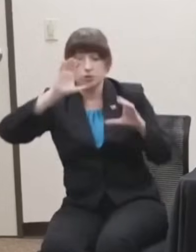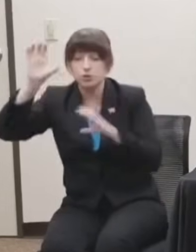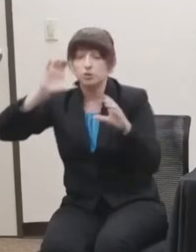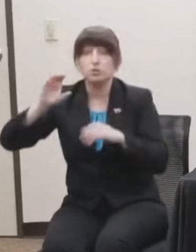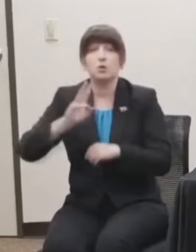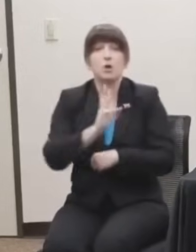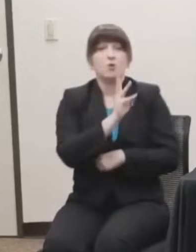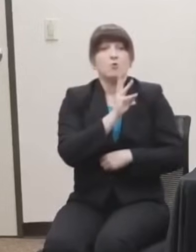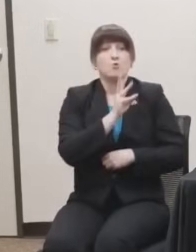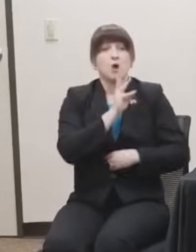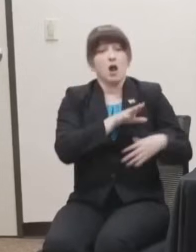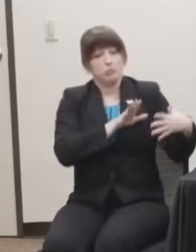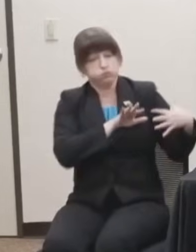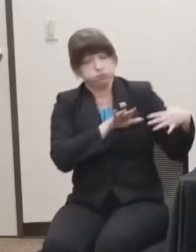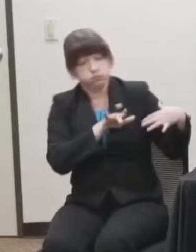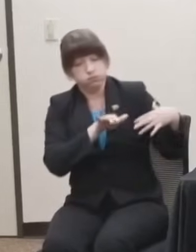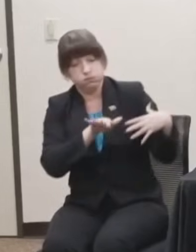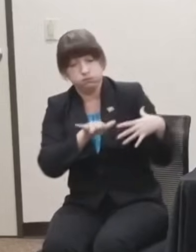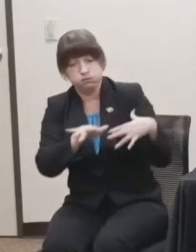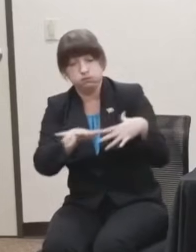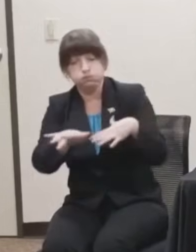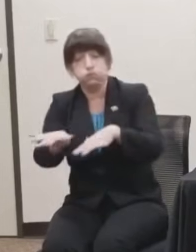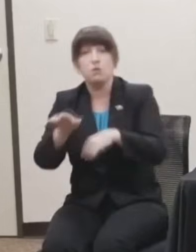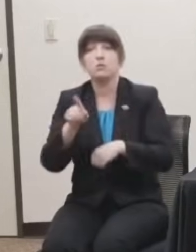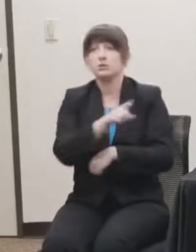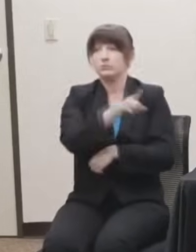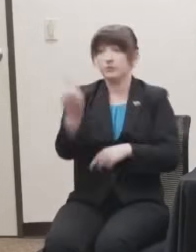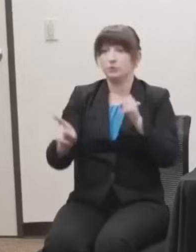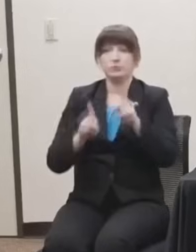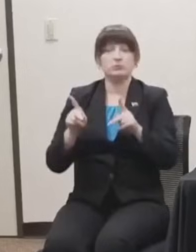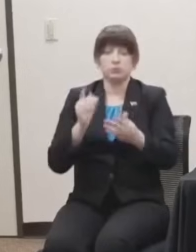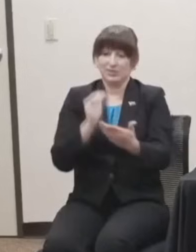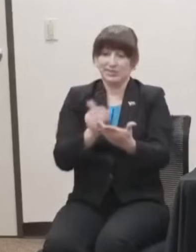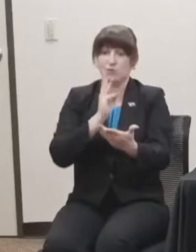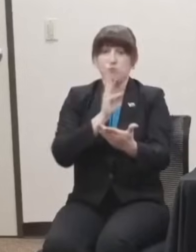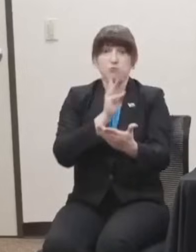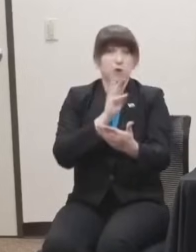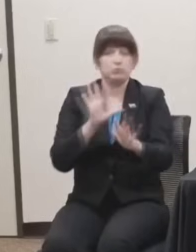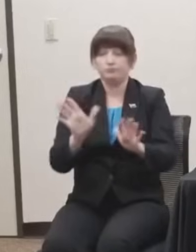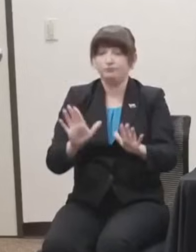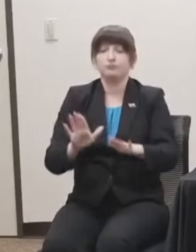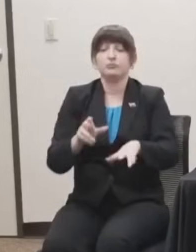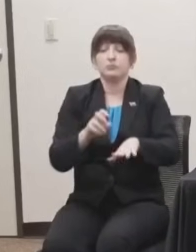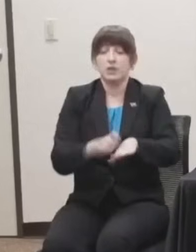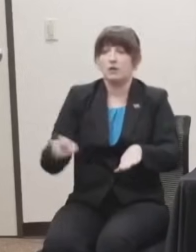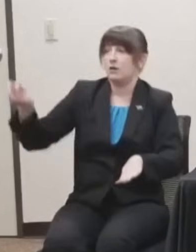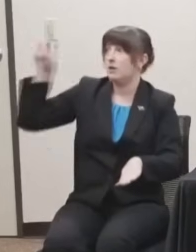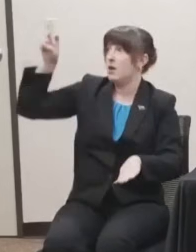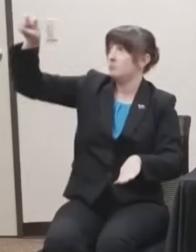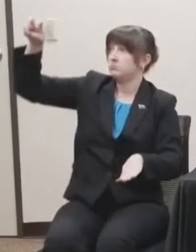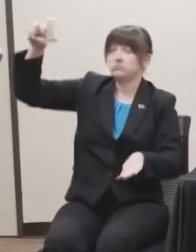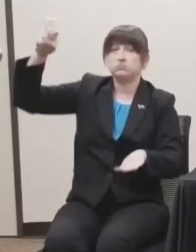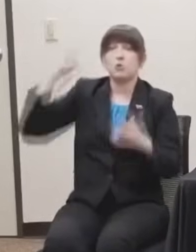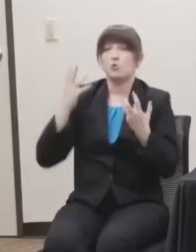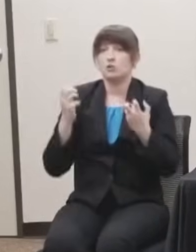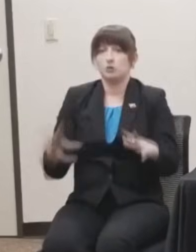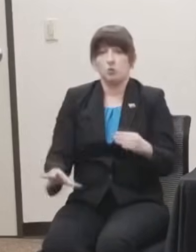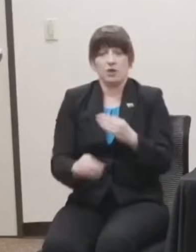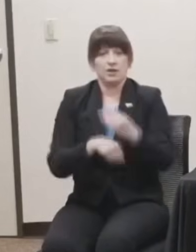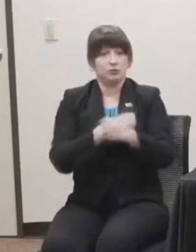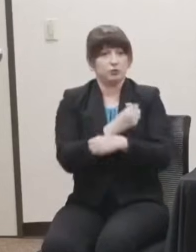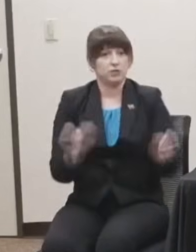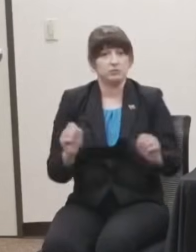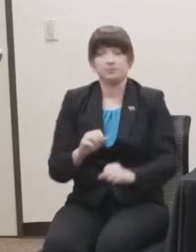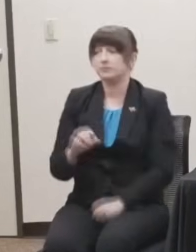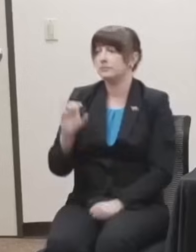on our communication systems, we're asking them to get out of the water and out of the way so that we don't wind up having to do additional rescues. Governor Go ahead. Alabama,